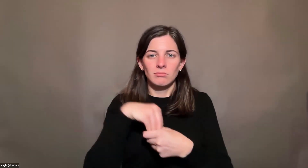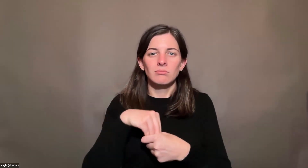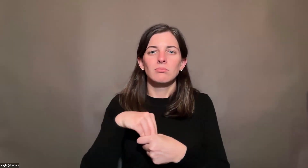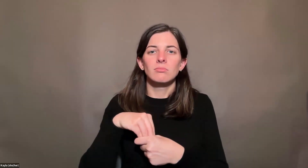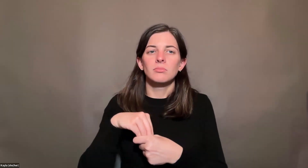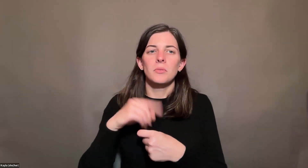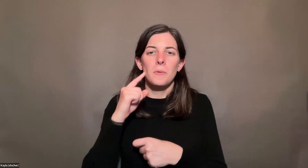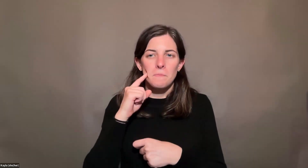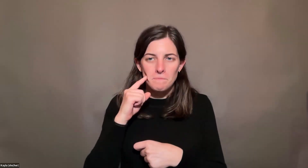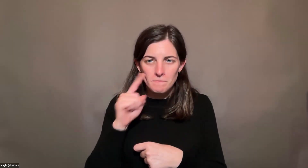the more accessibility.